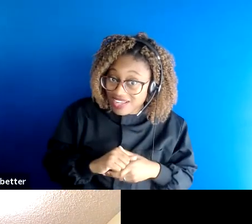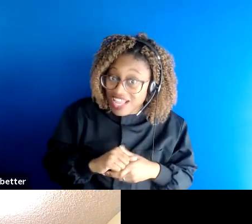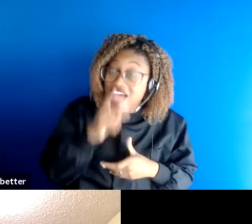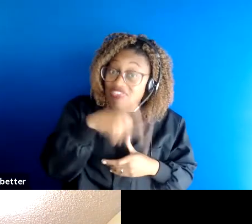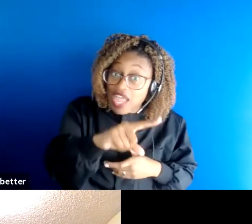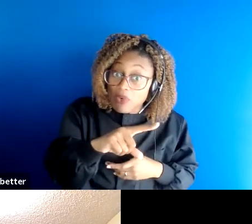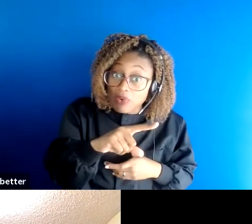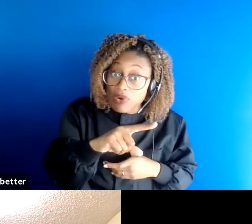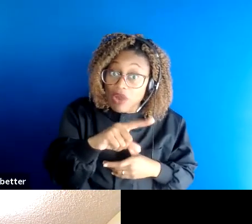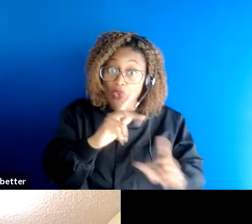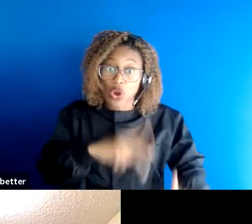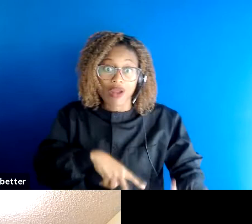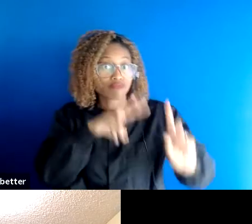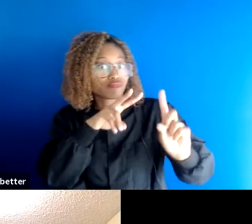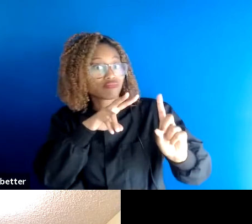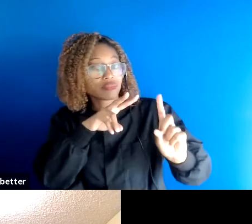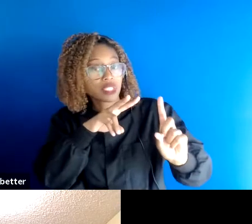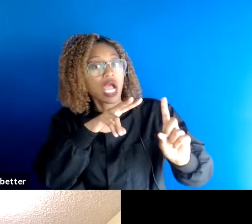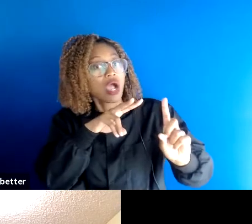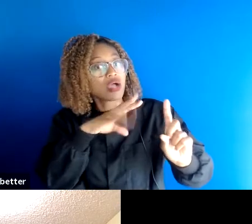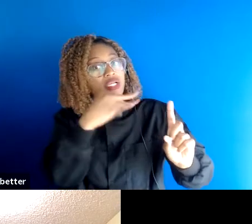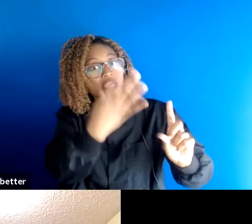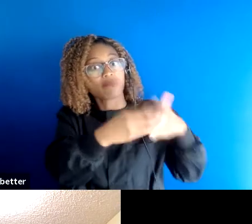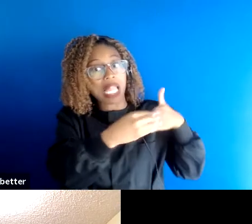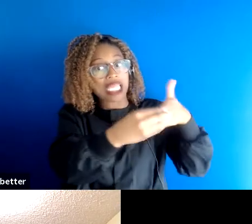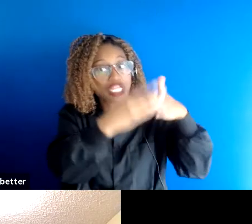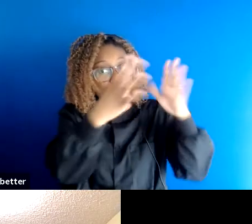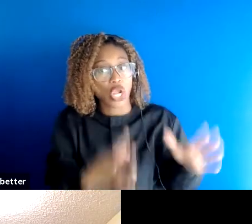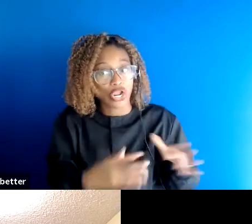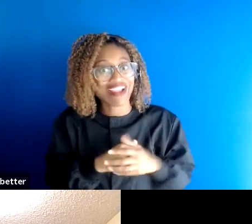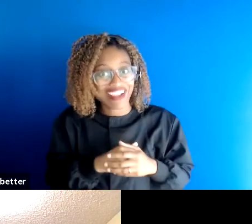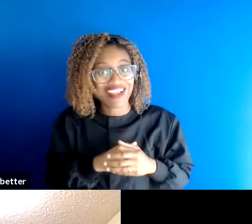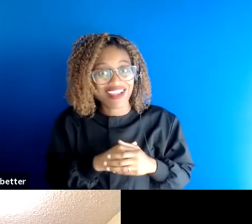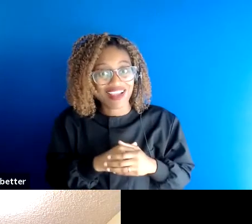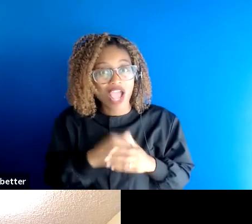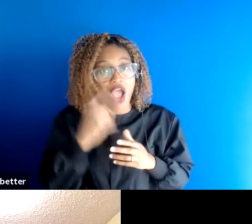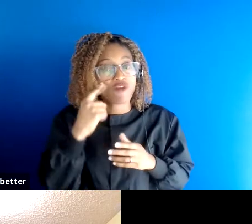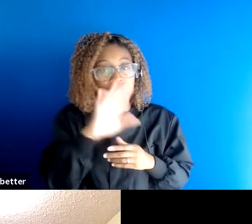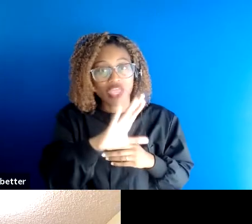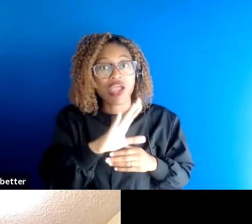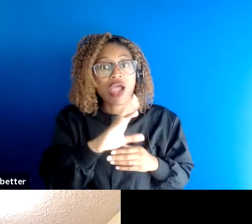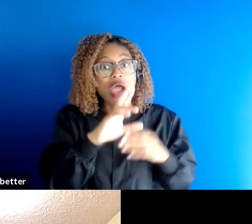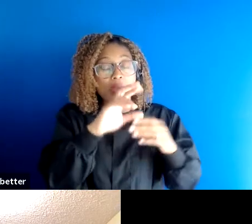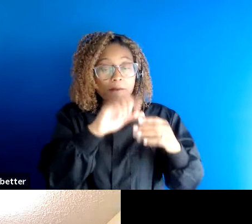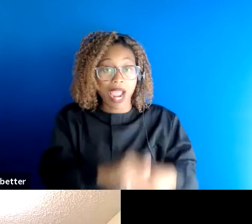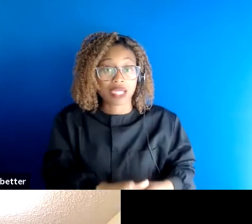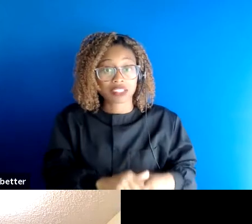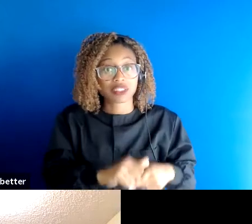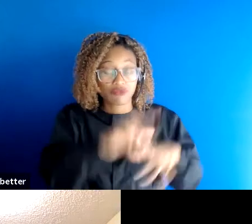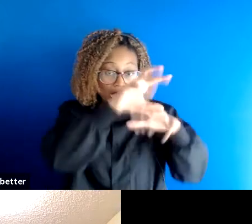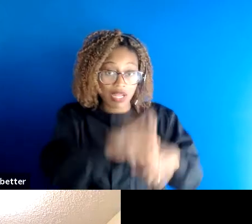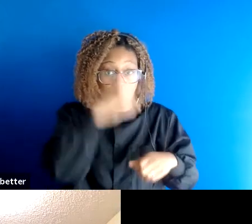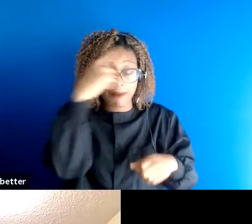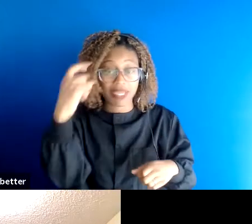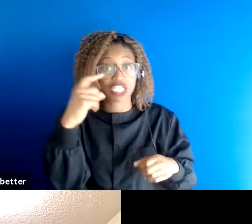who were amplified to be the leaders of the practice, because they were